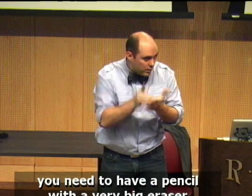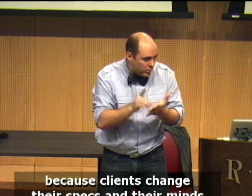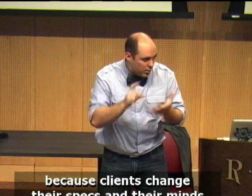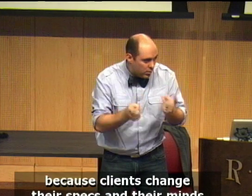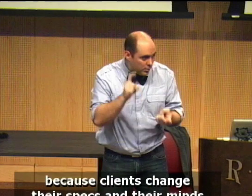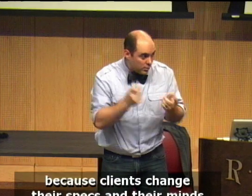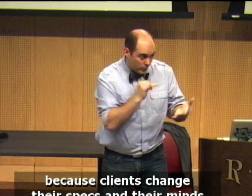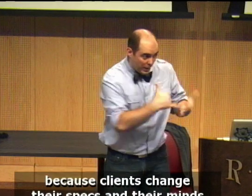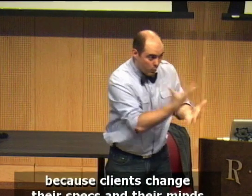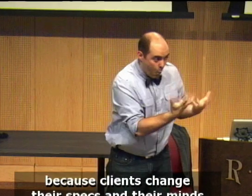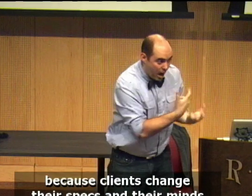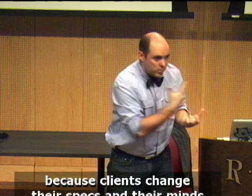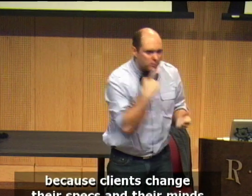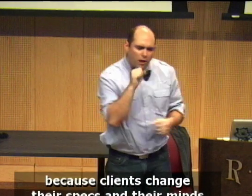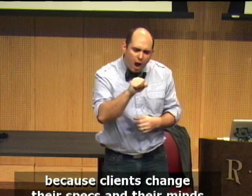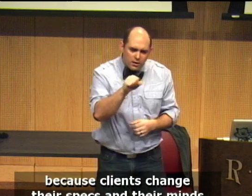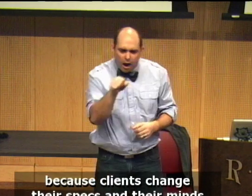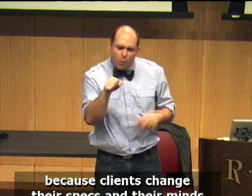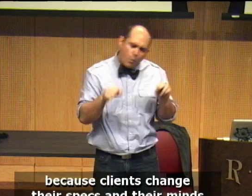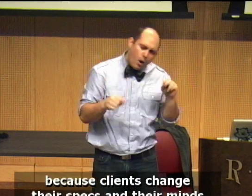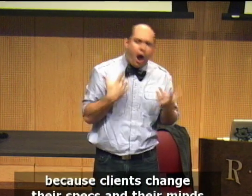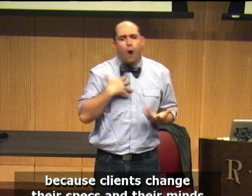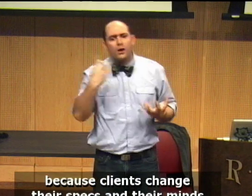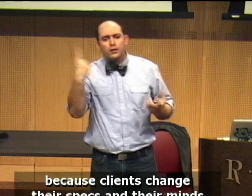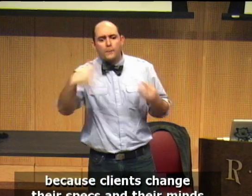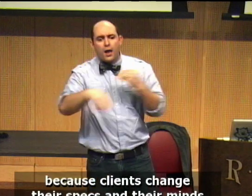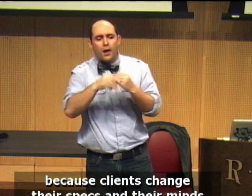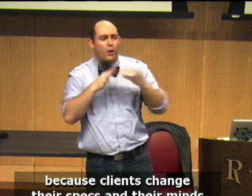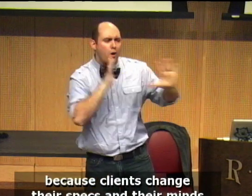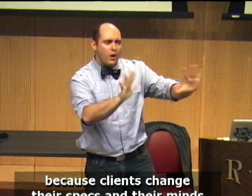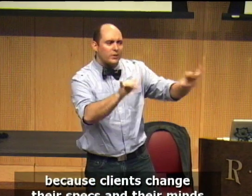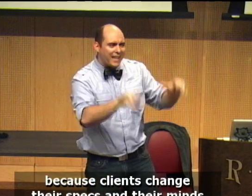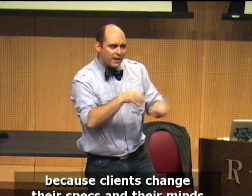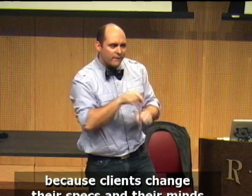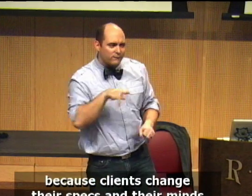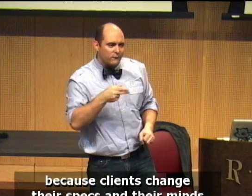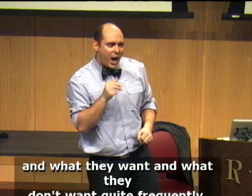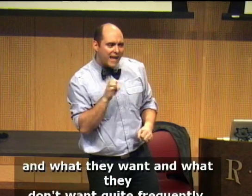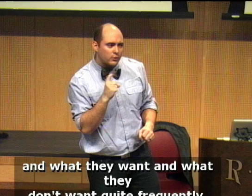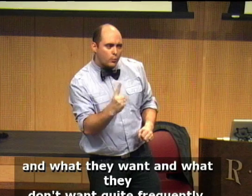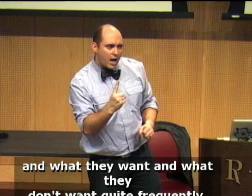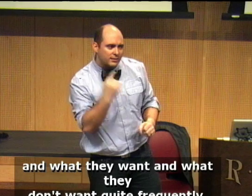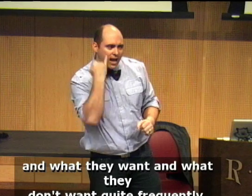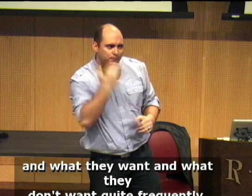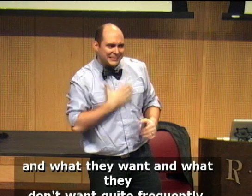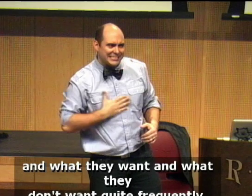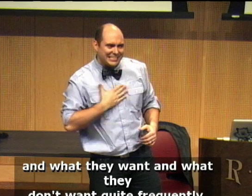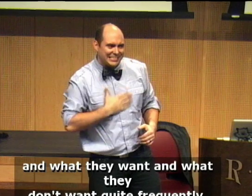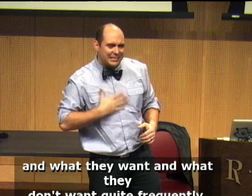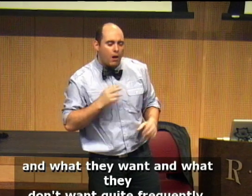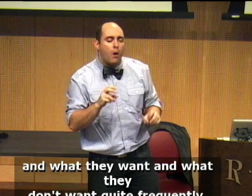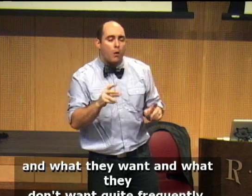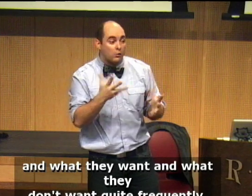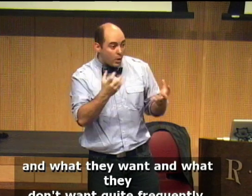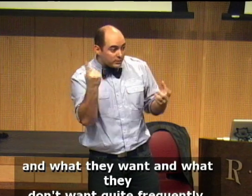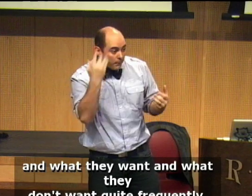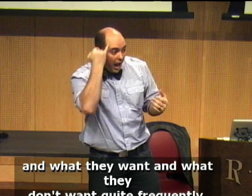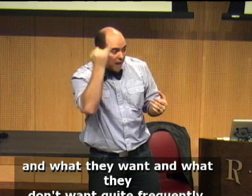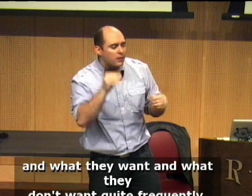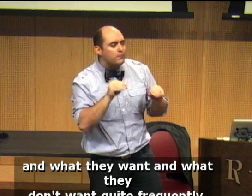because clients change their specs and their minds and what they want and what they don't want quite frequently. And so